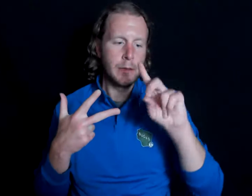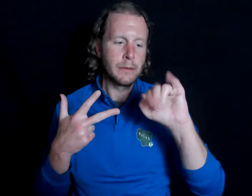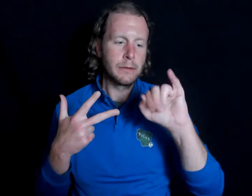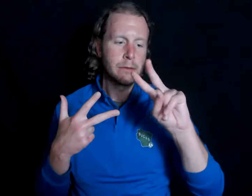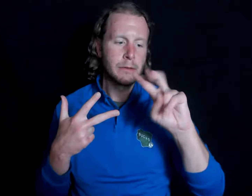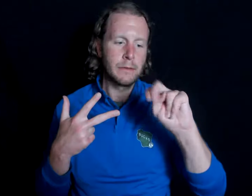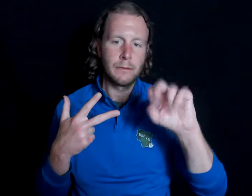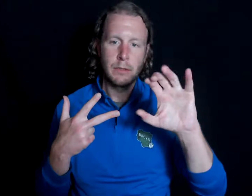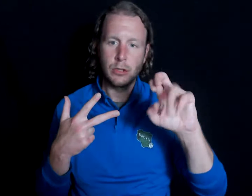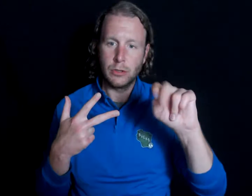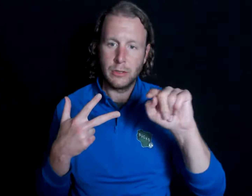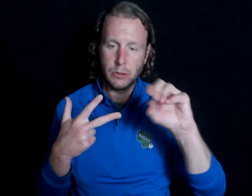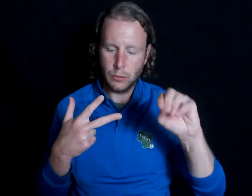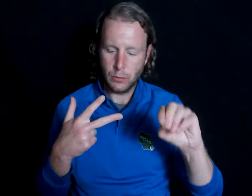Giannis.